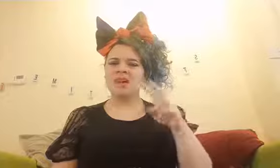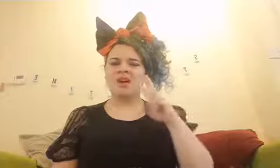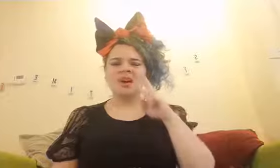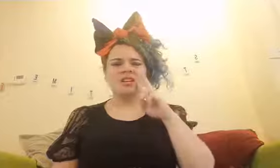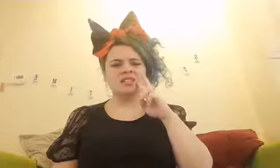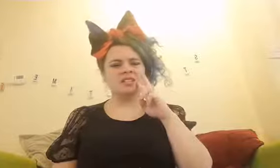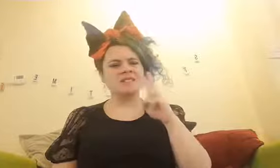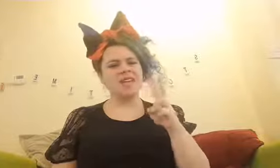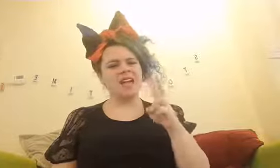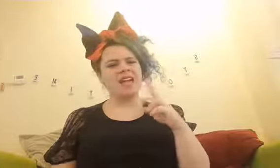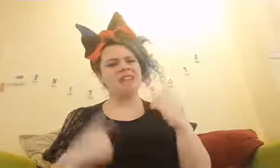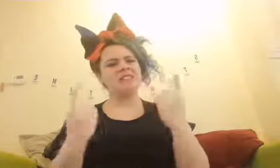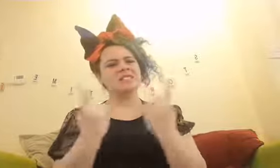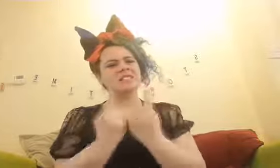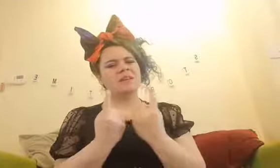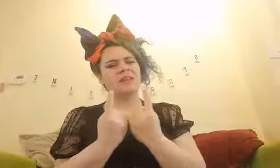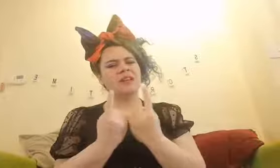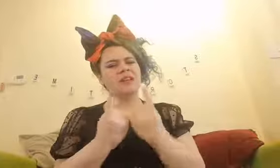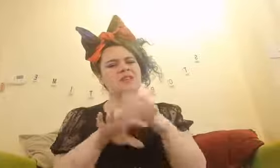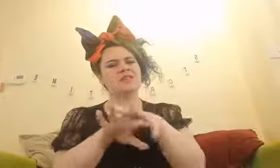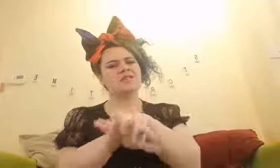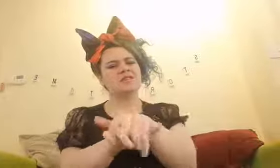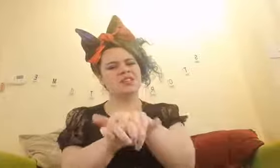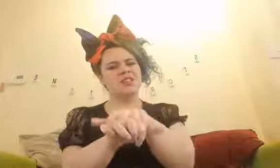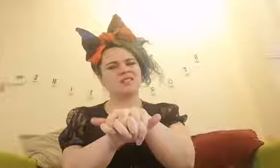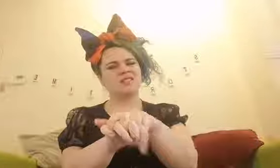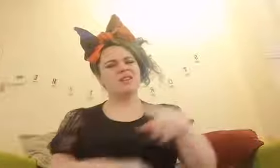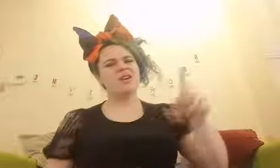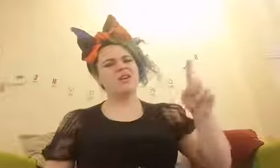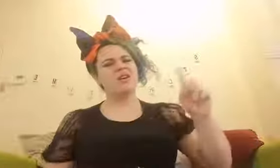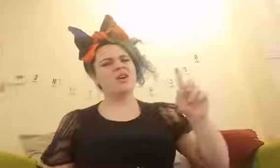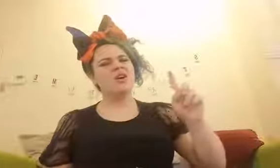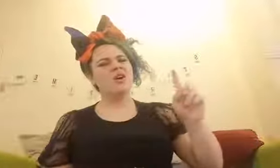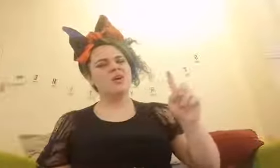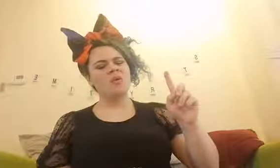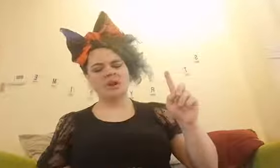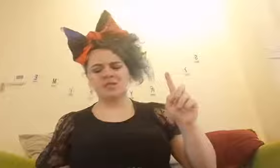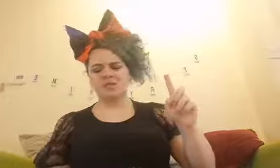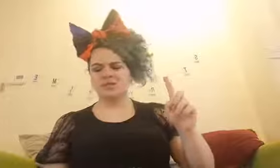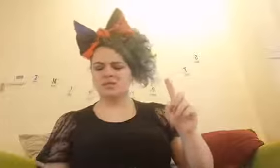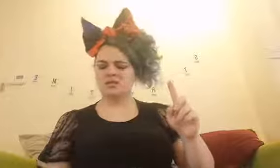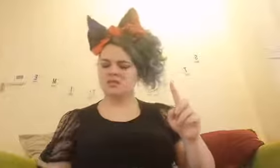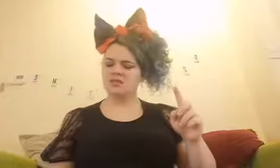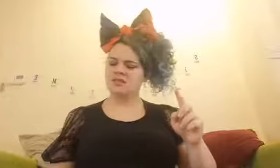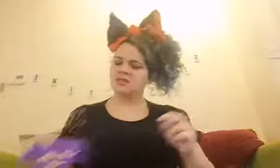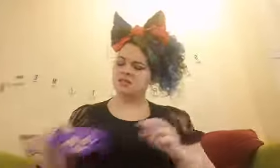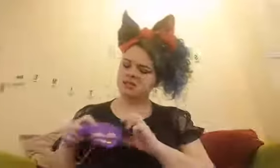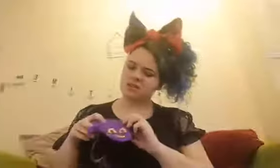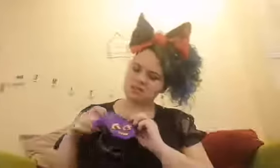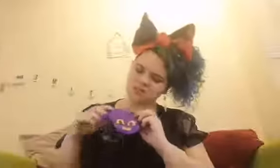I should say something to Turtle. What? Do you know what to